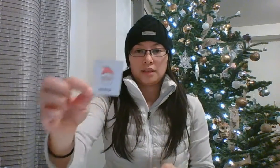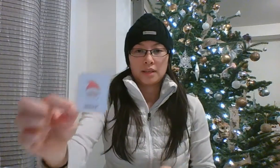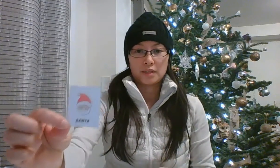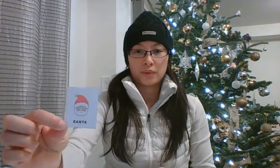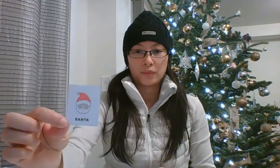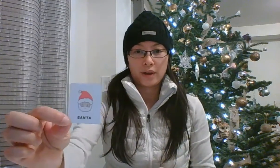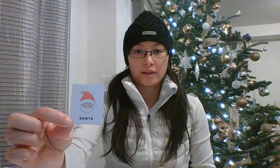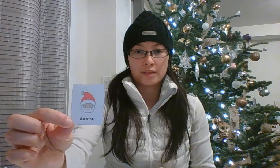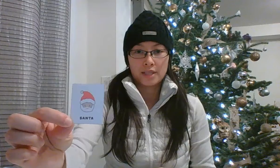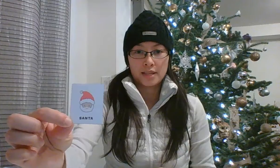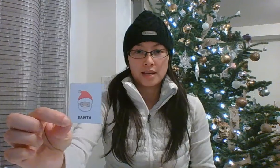Next one we have Santa.